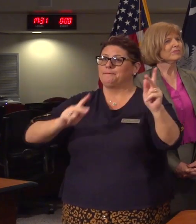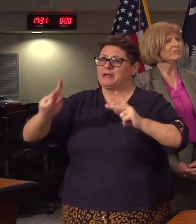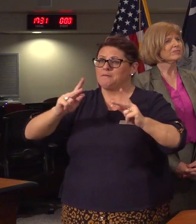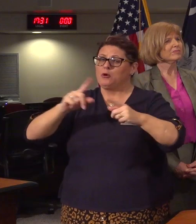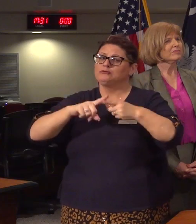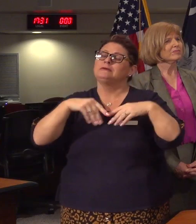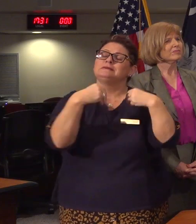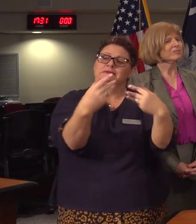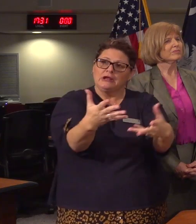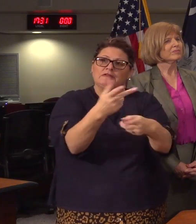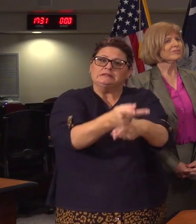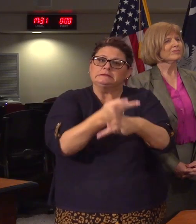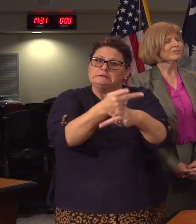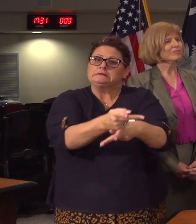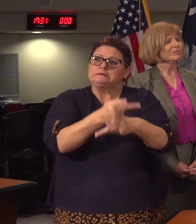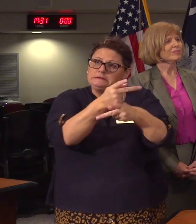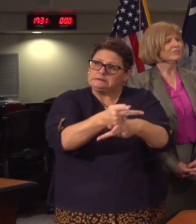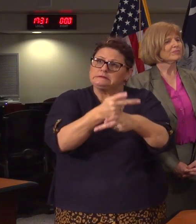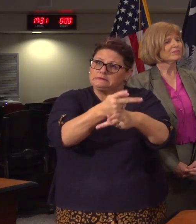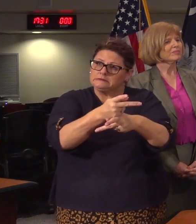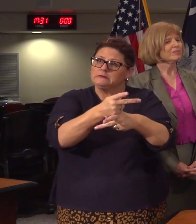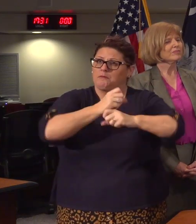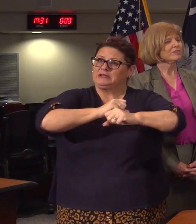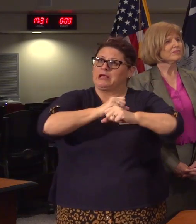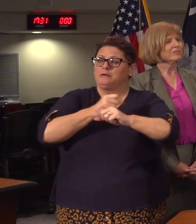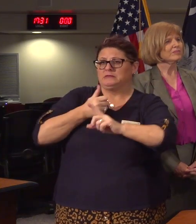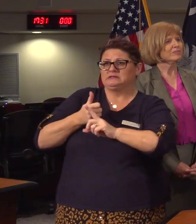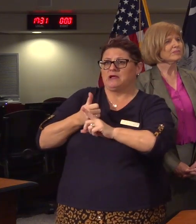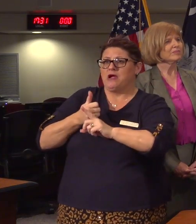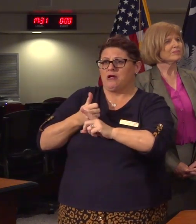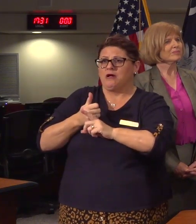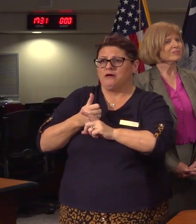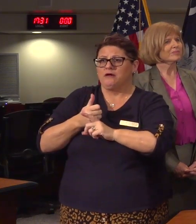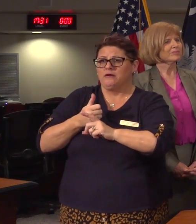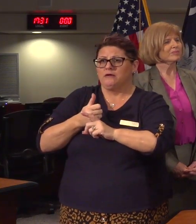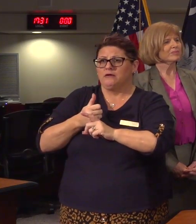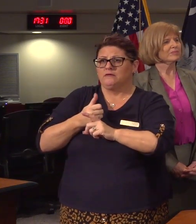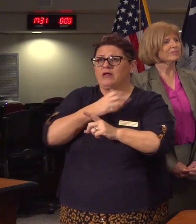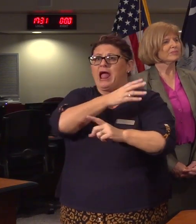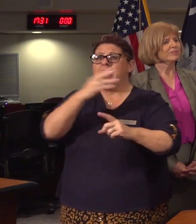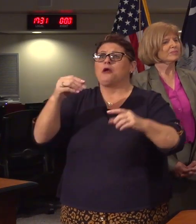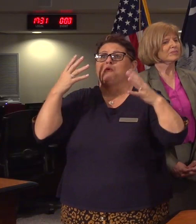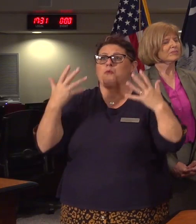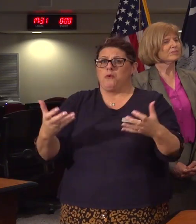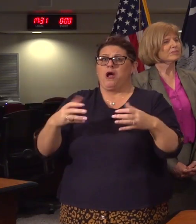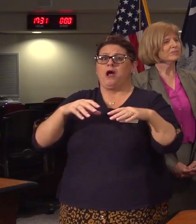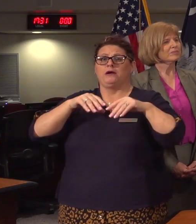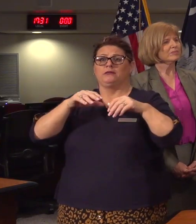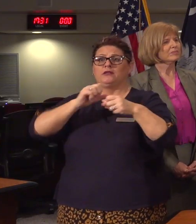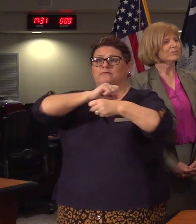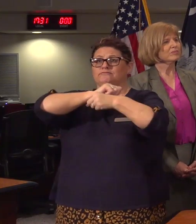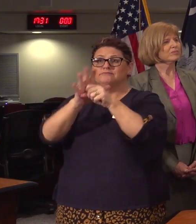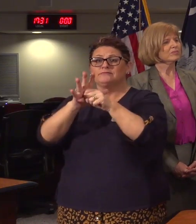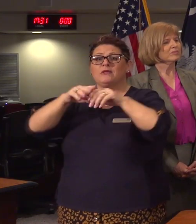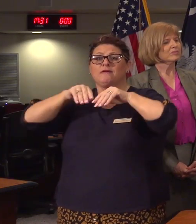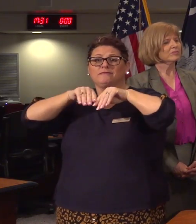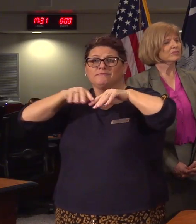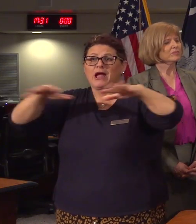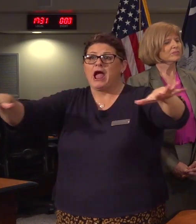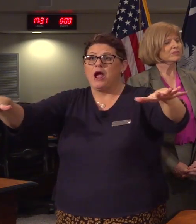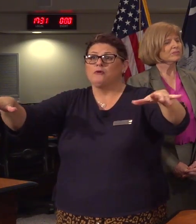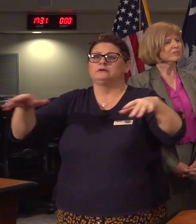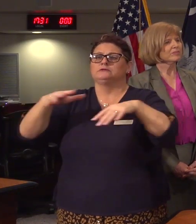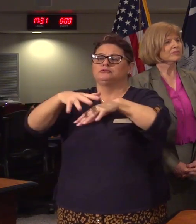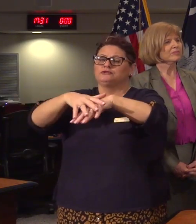provide care and to more slowly absorb the cases that are being reported, particularly to provide care for those who